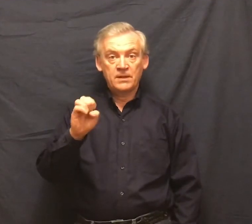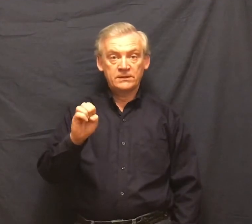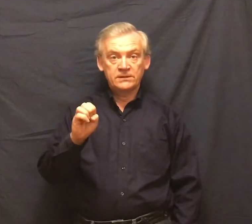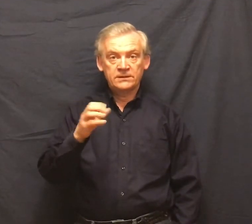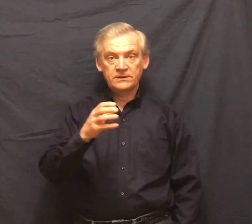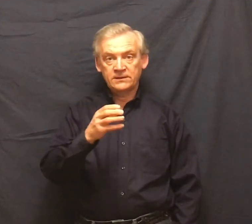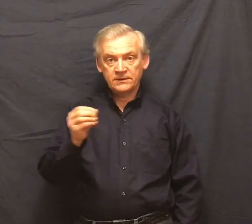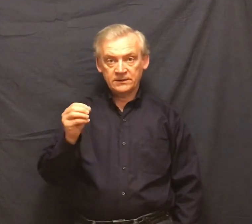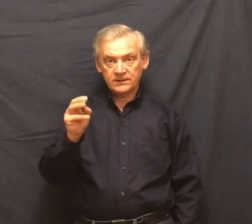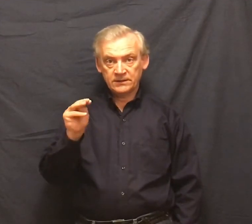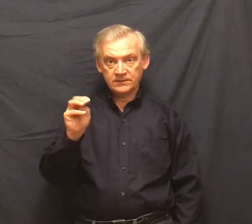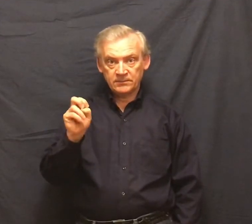Chapter 2.